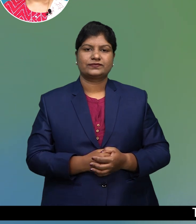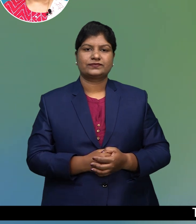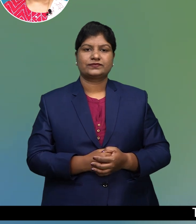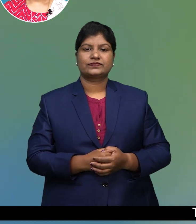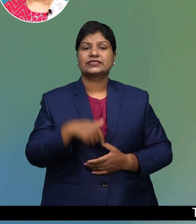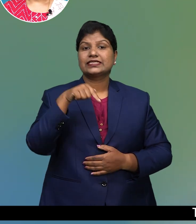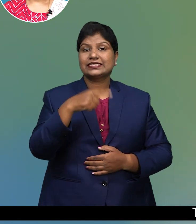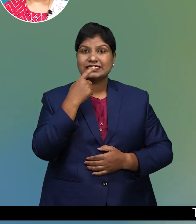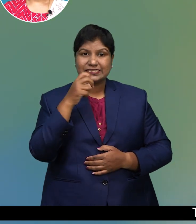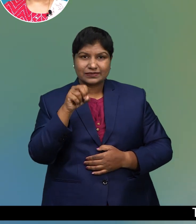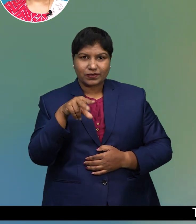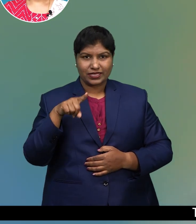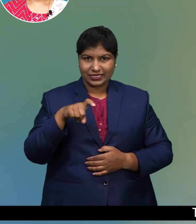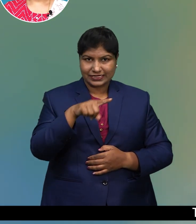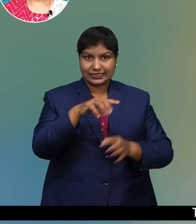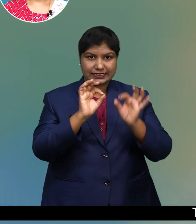The sperm cell